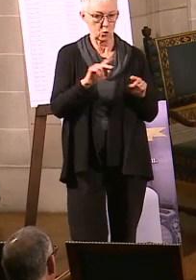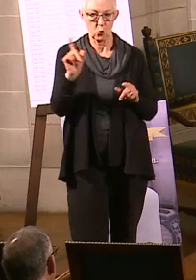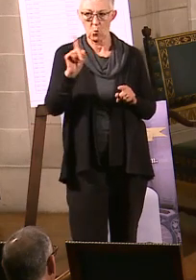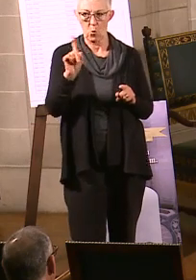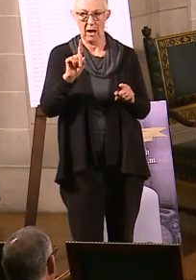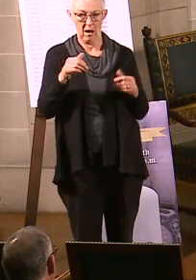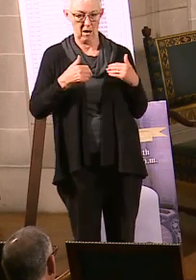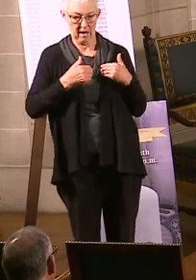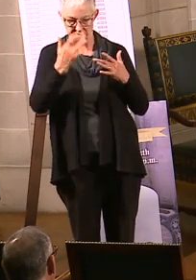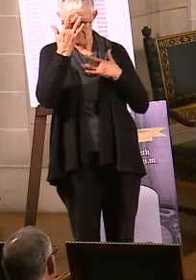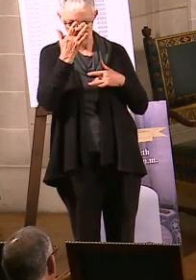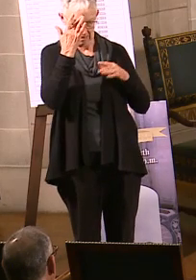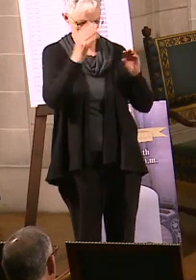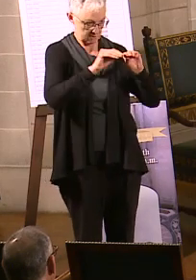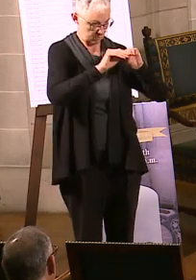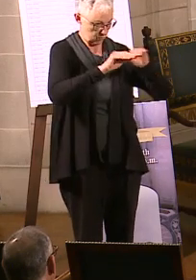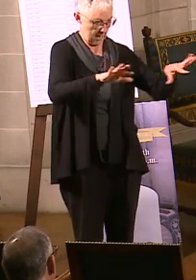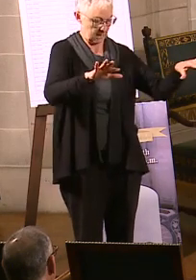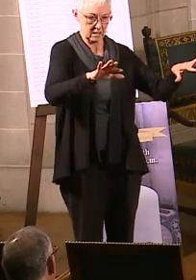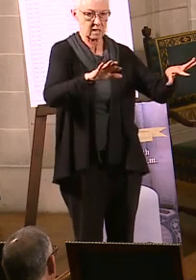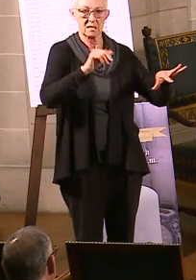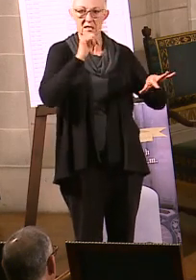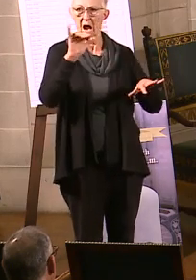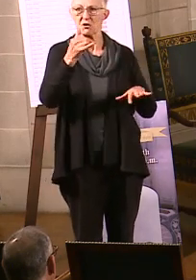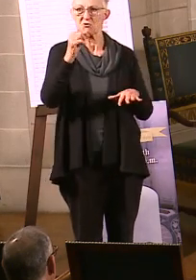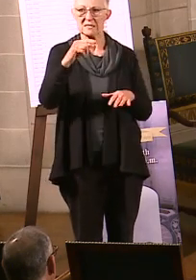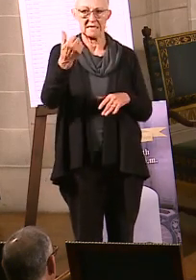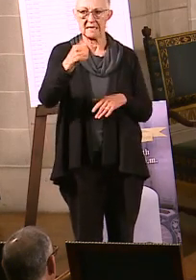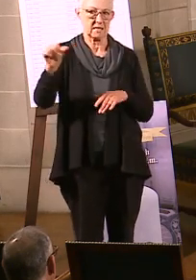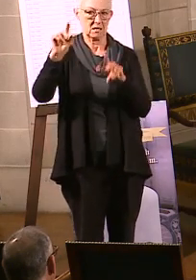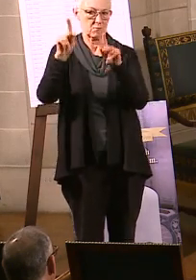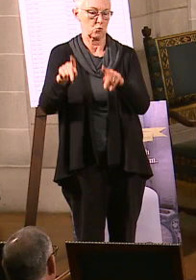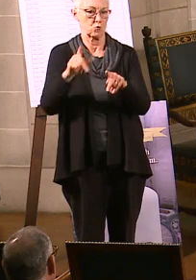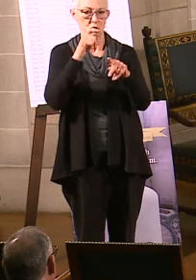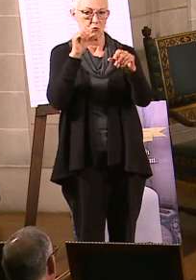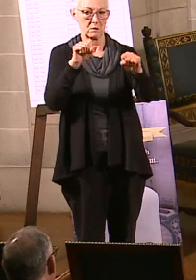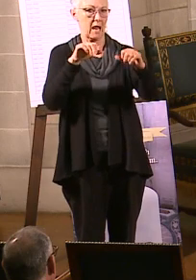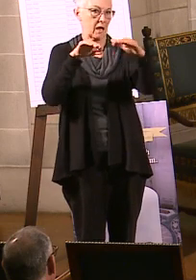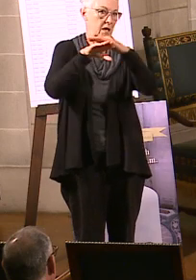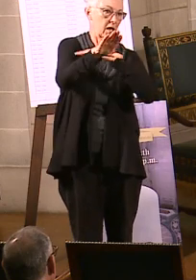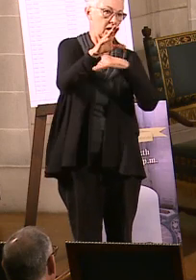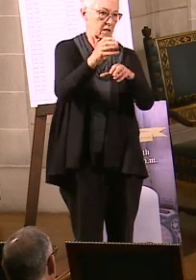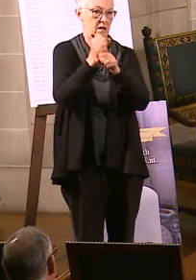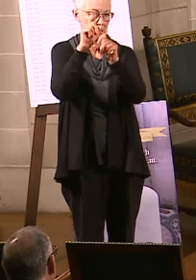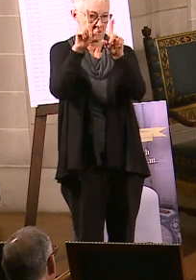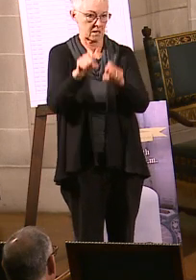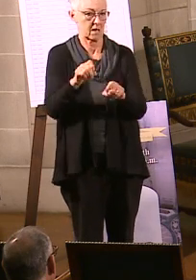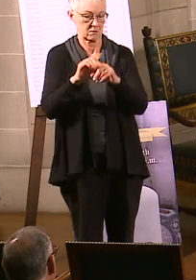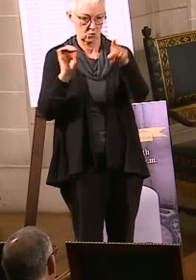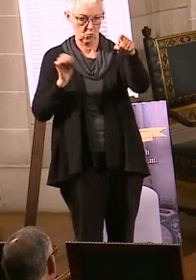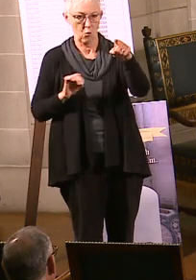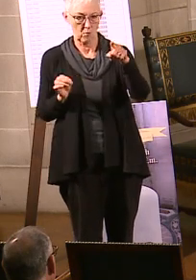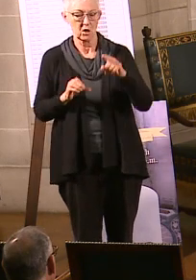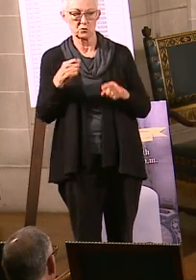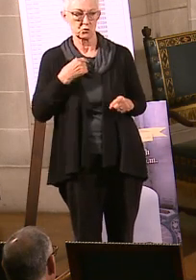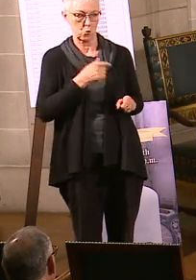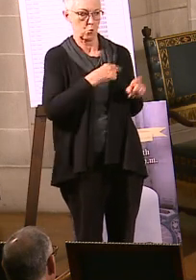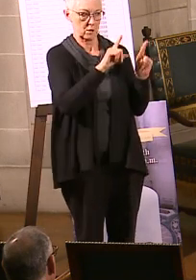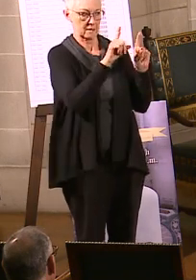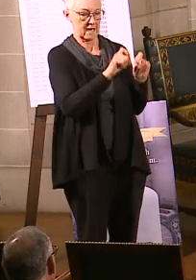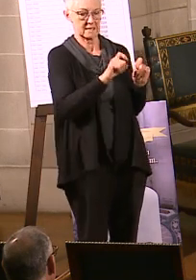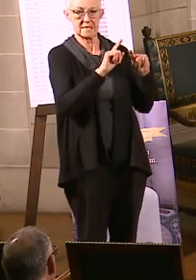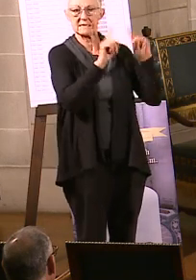just having anybody who signed up in the Omaha area, for example, to be able to come in and get that test. So they are testing different groups. And again, that's kind of why I